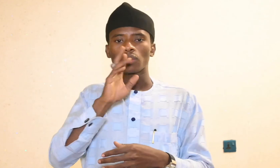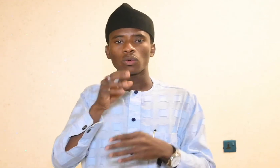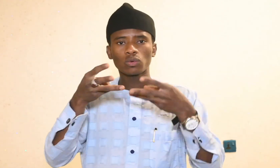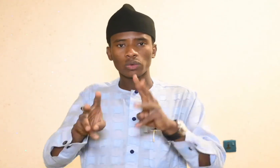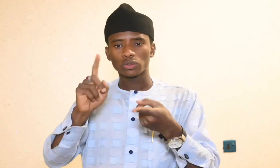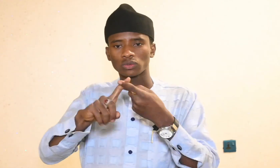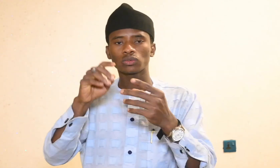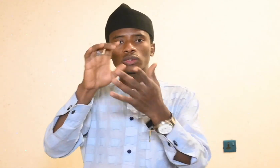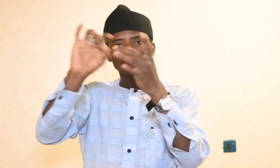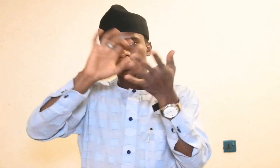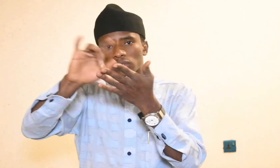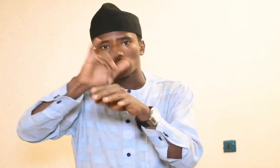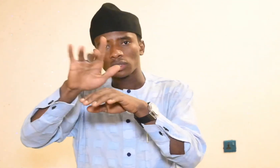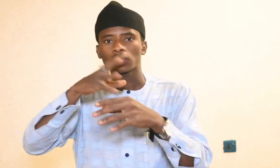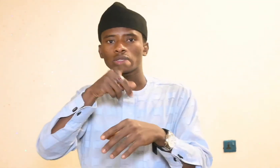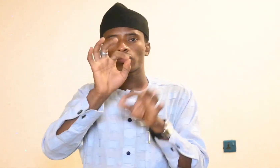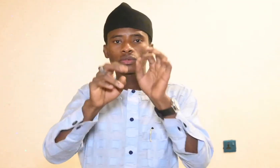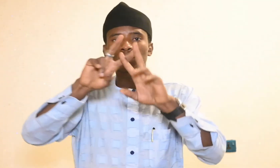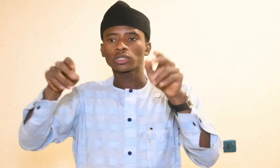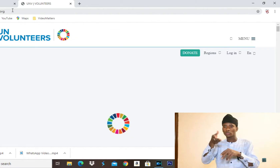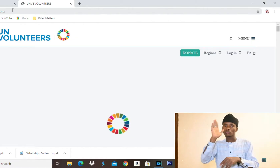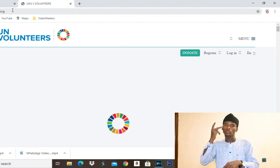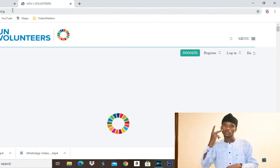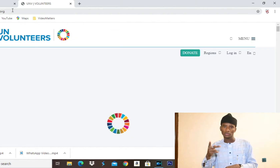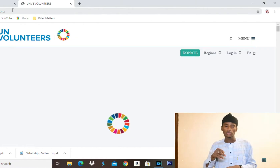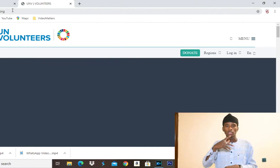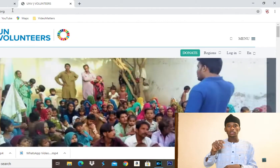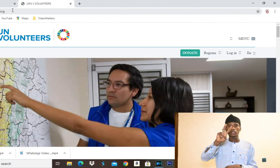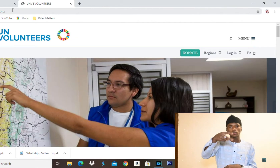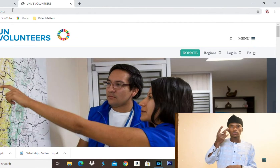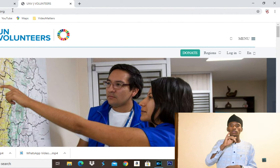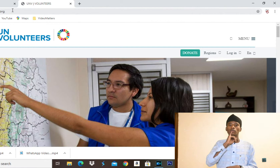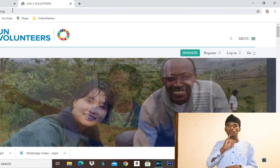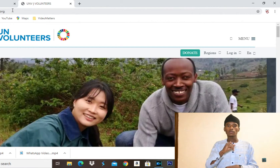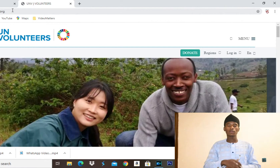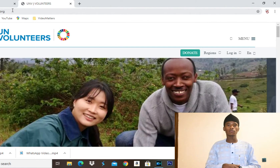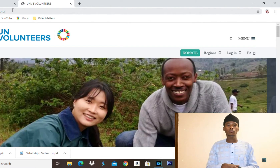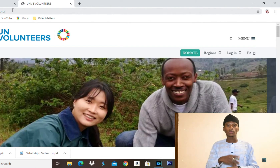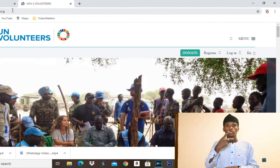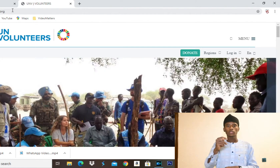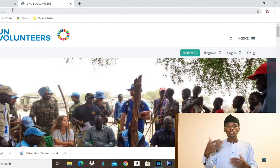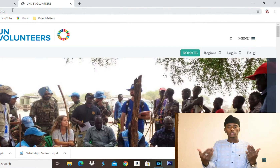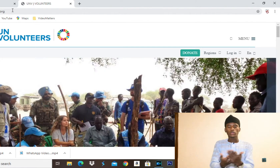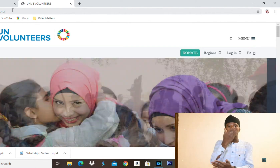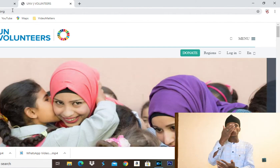could check and you could see. The second part is the UNV, the United